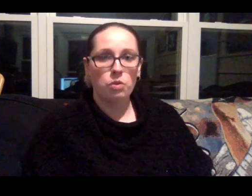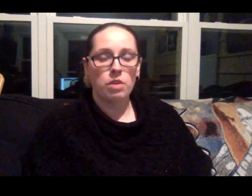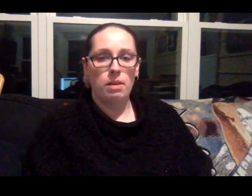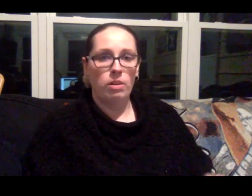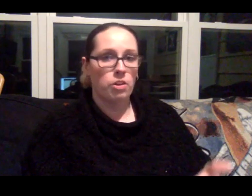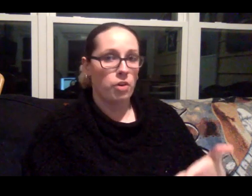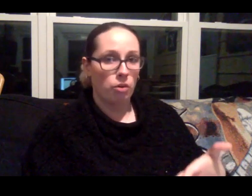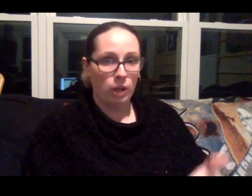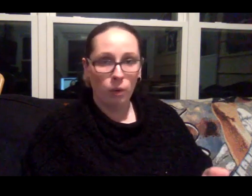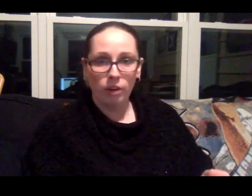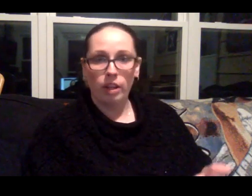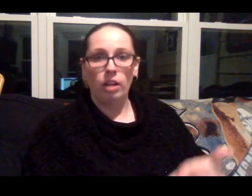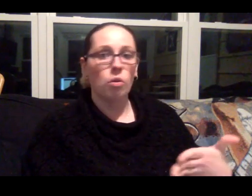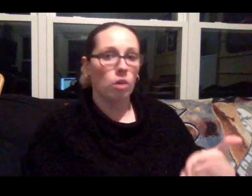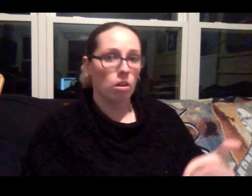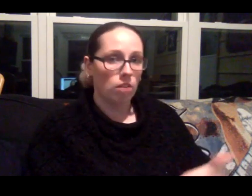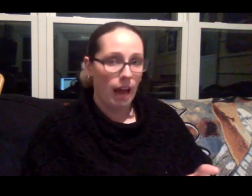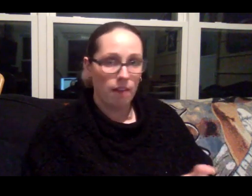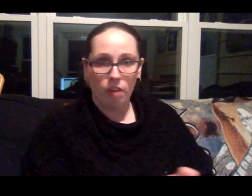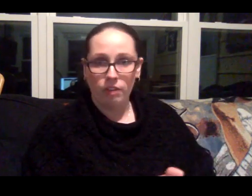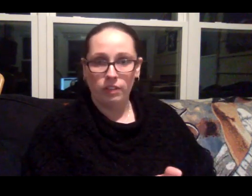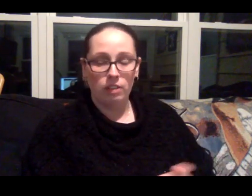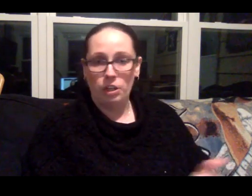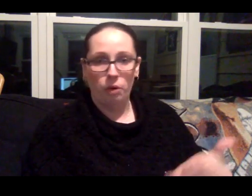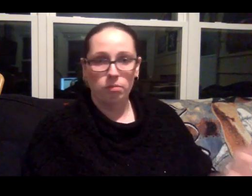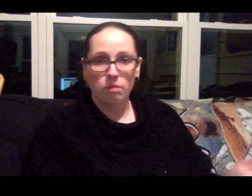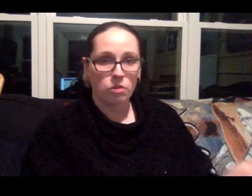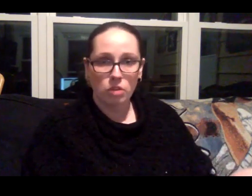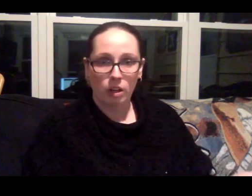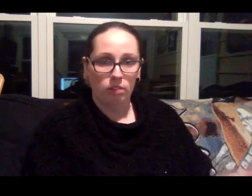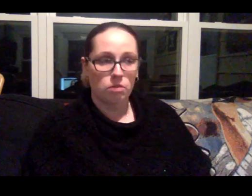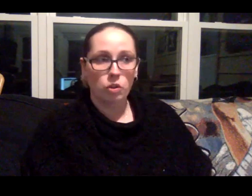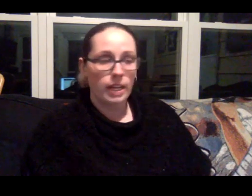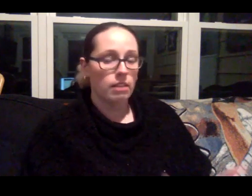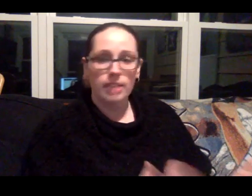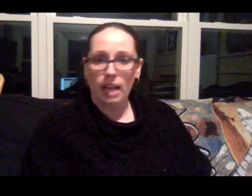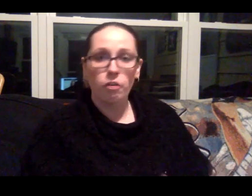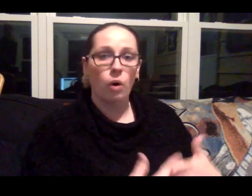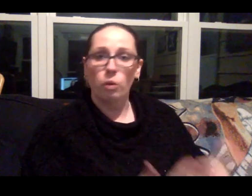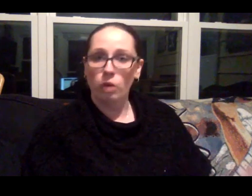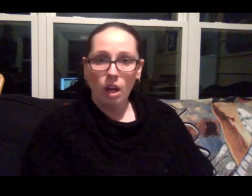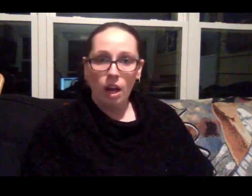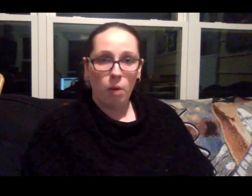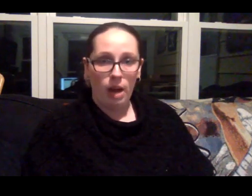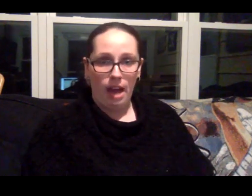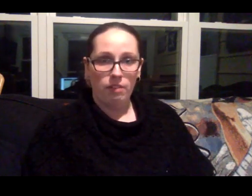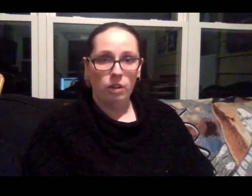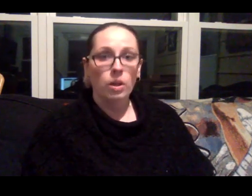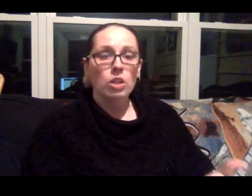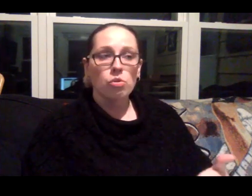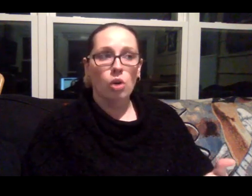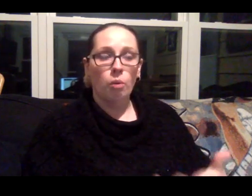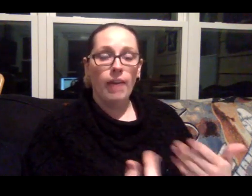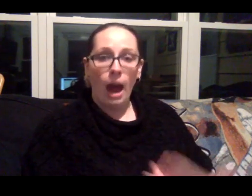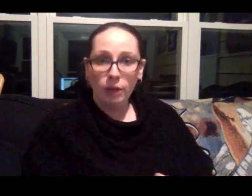to them either in a recording or live off of a, you know, screen telephone, what have you.